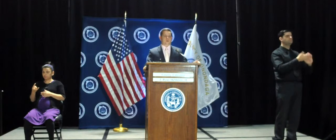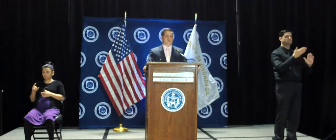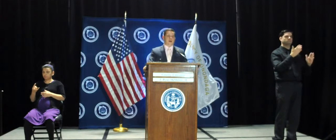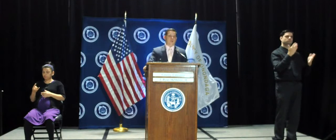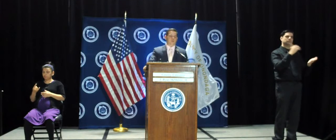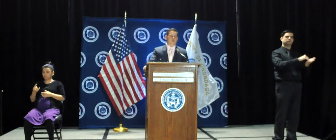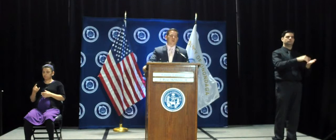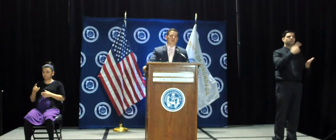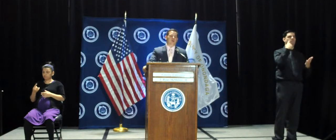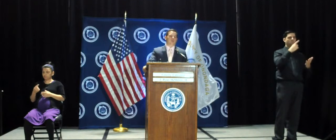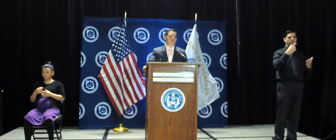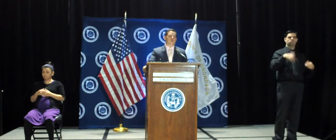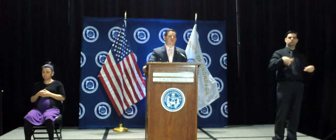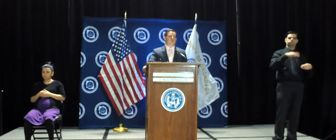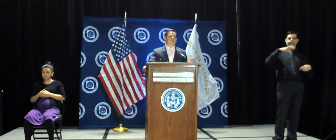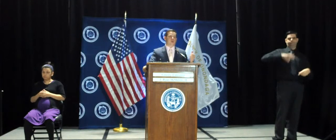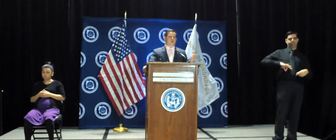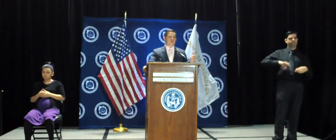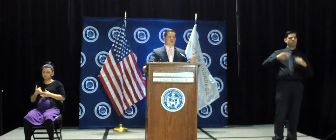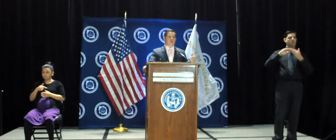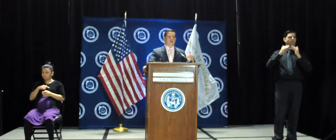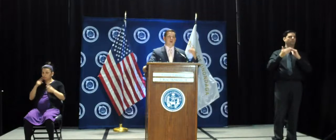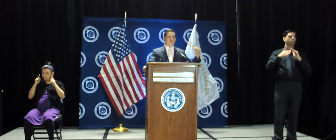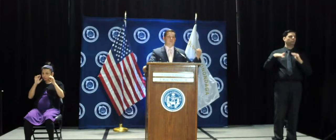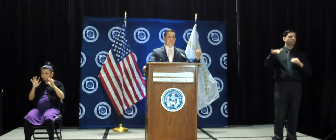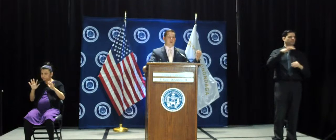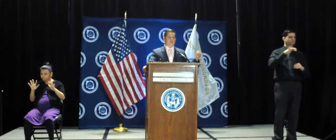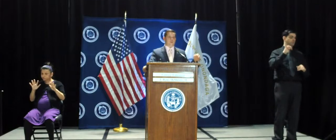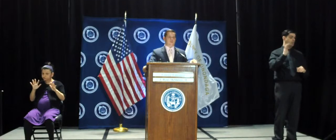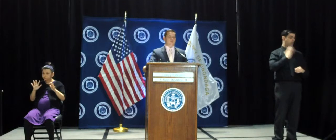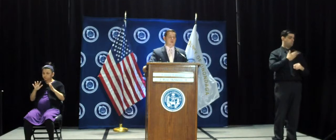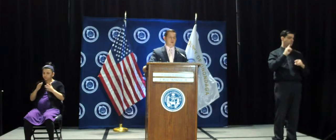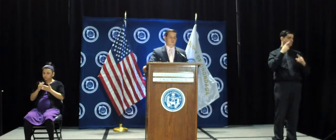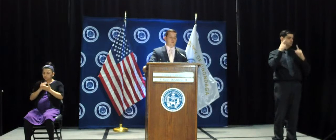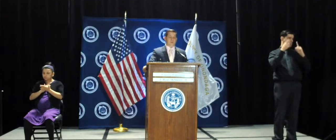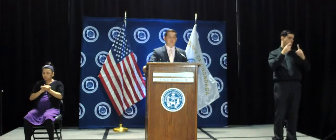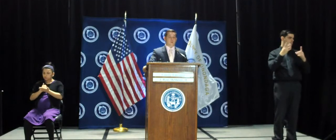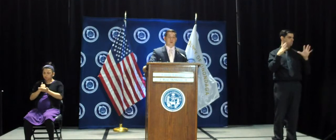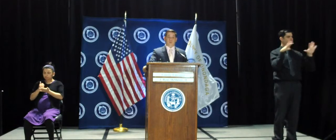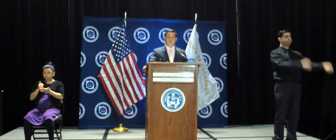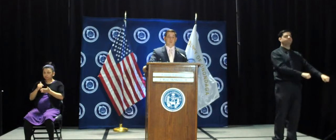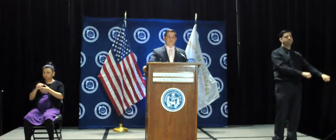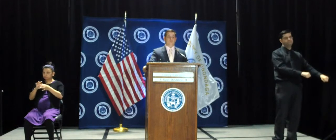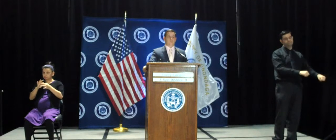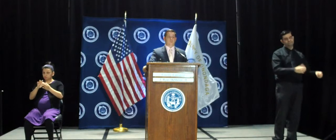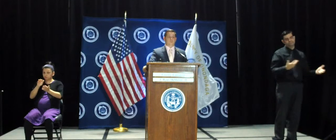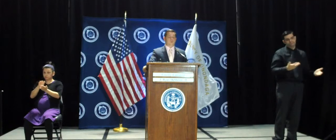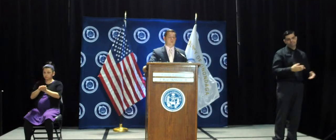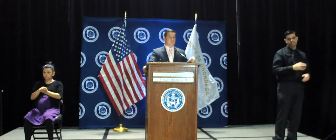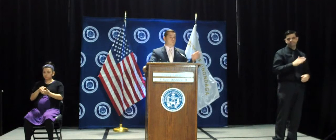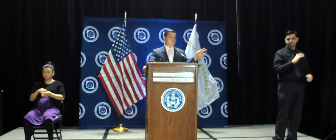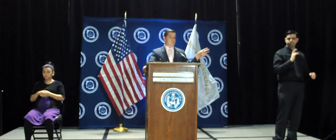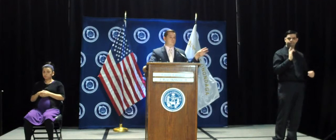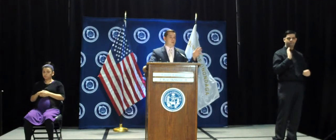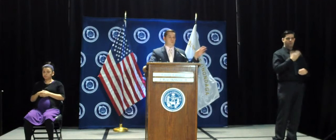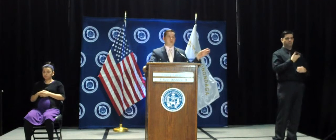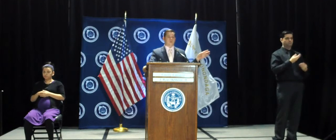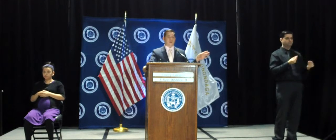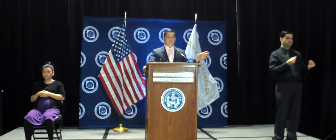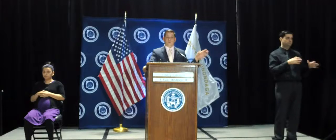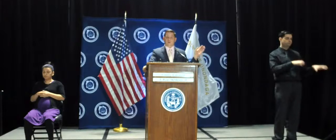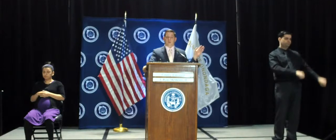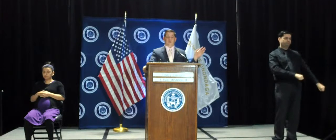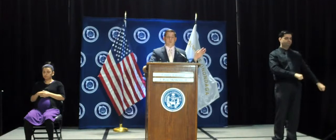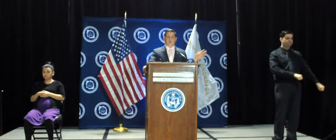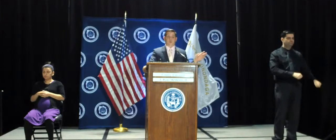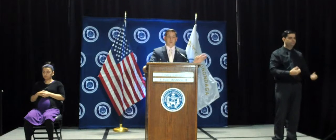in this deal is accomplished. Number two, through site control and an RFP process, of which, by the way, this has been on 24